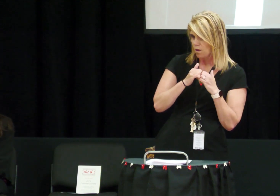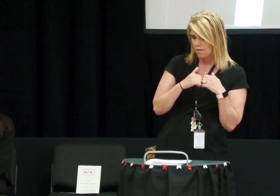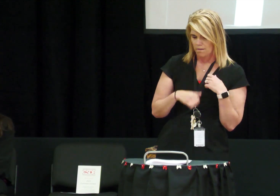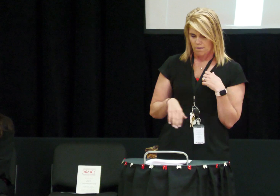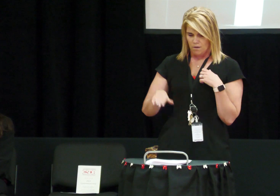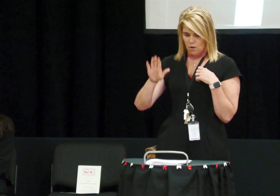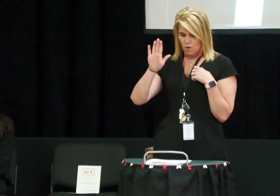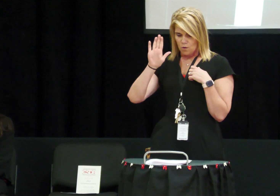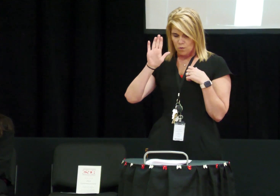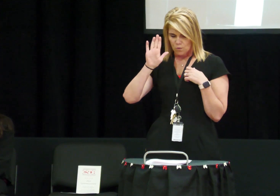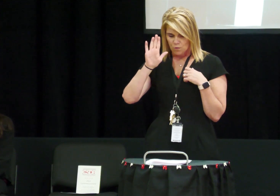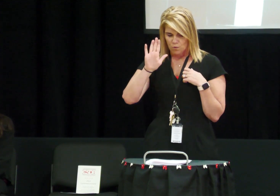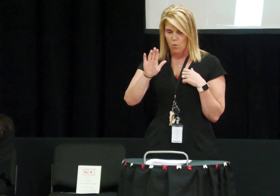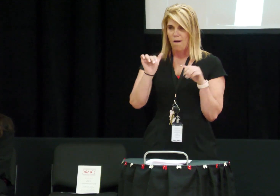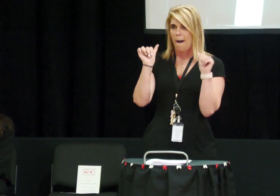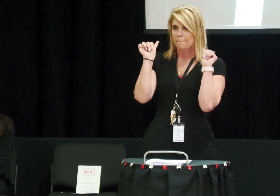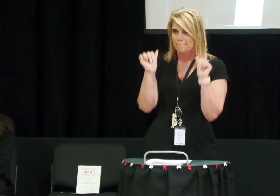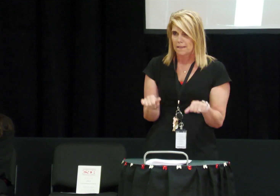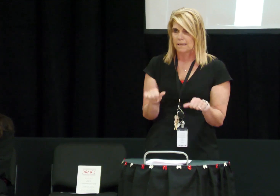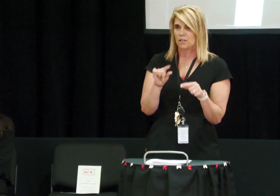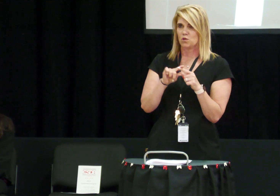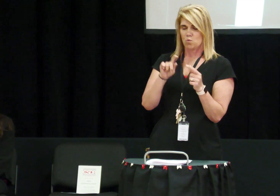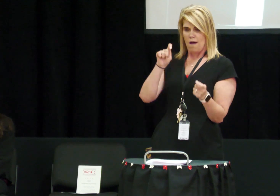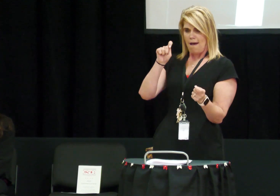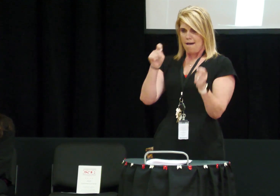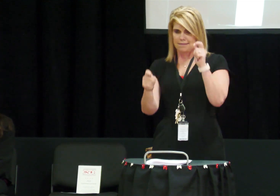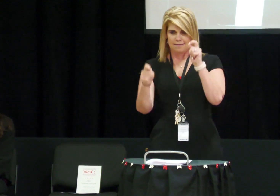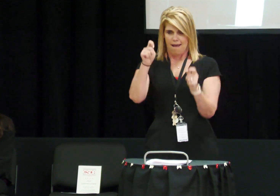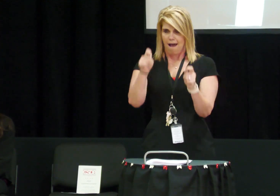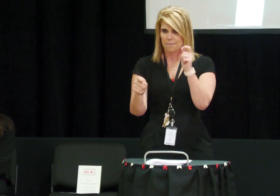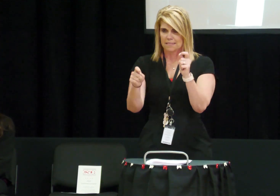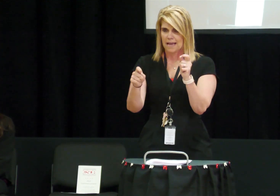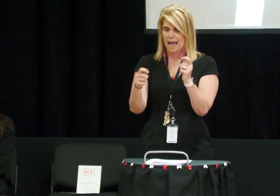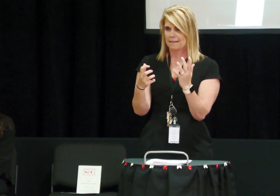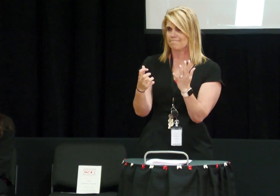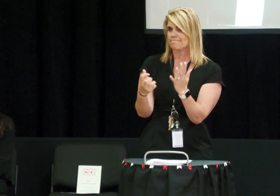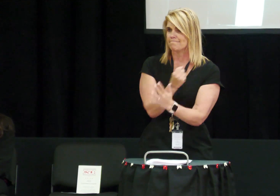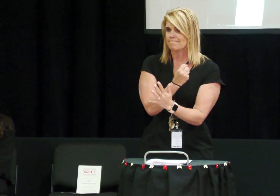you have shown me that success is defined by your ability to adapt